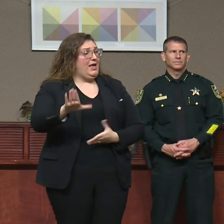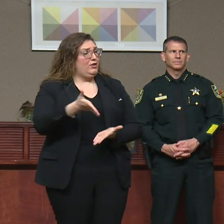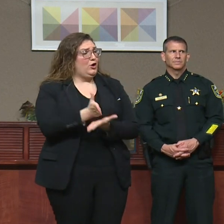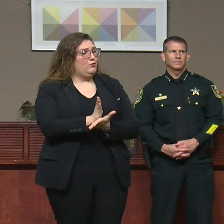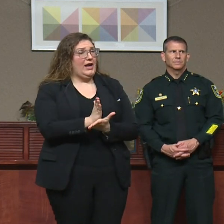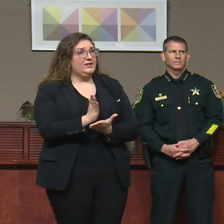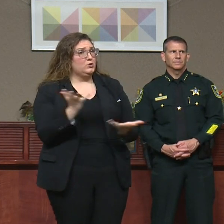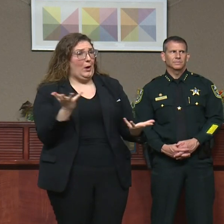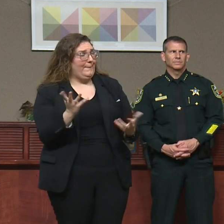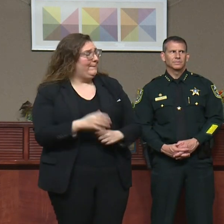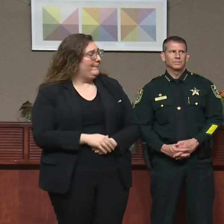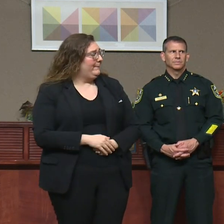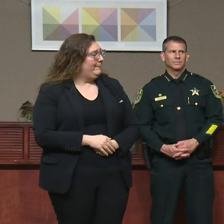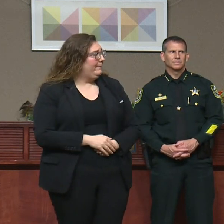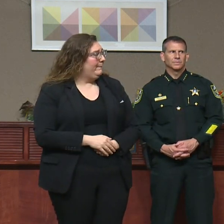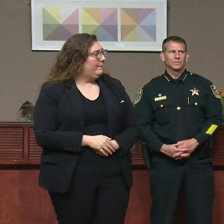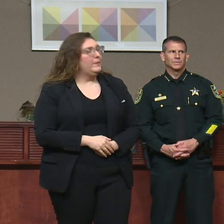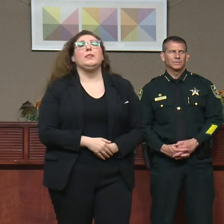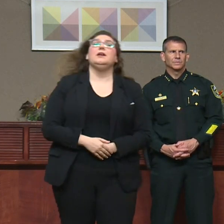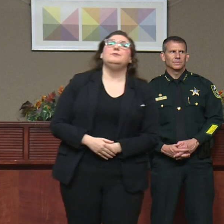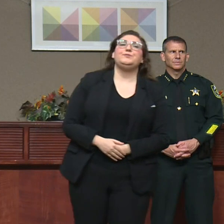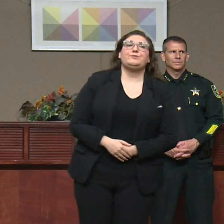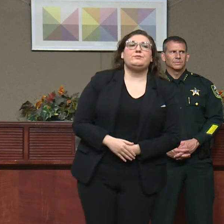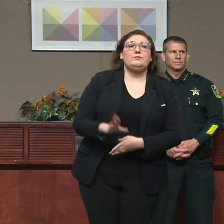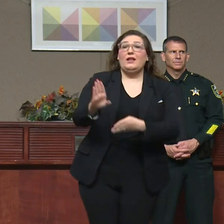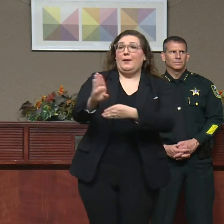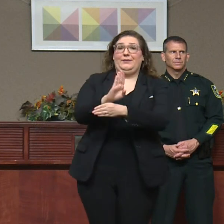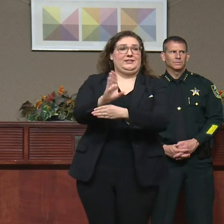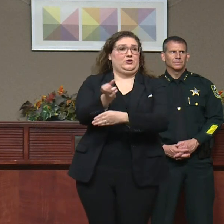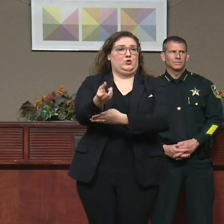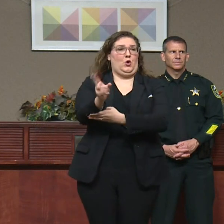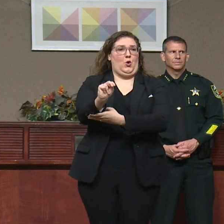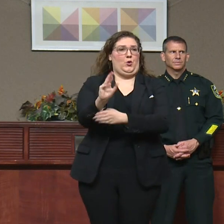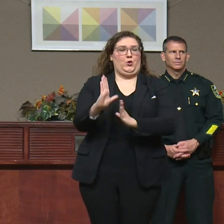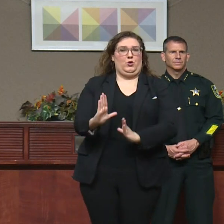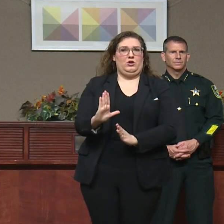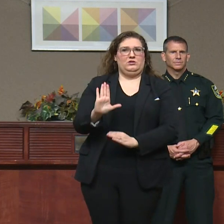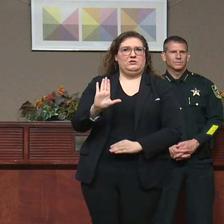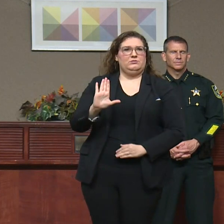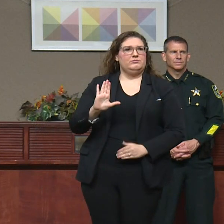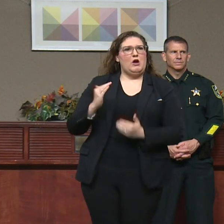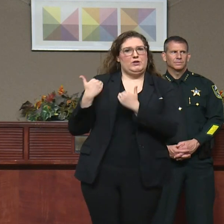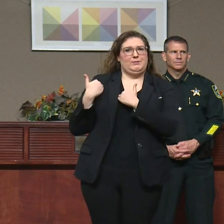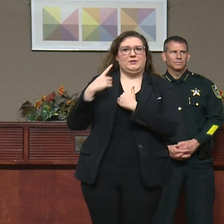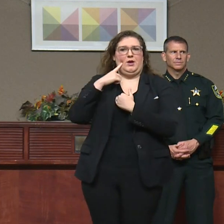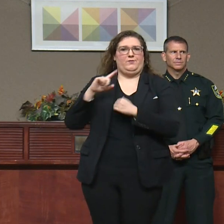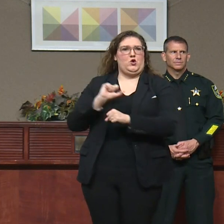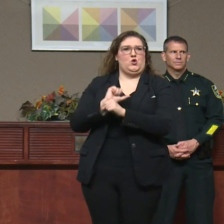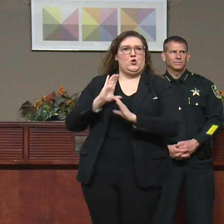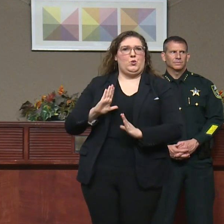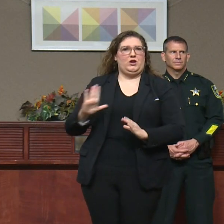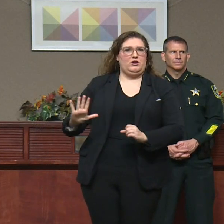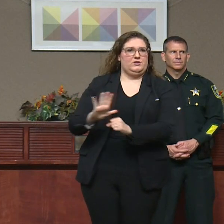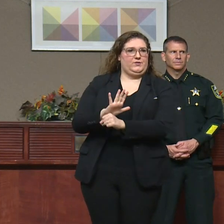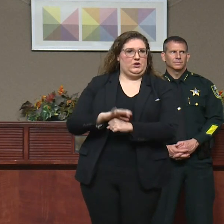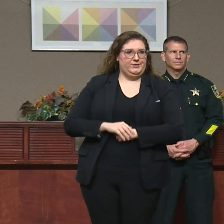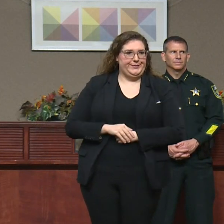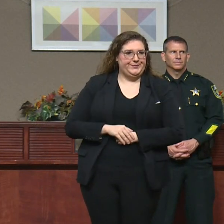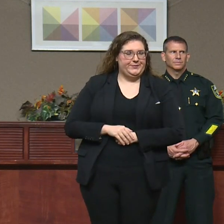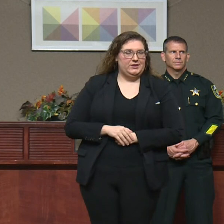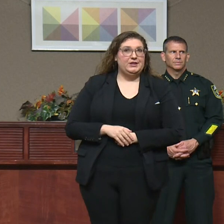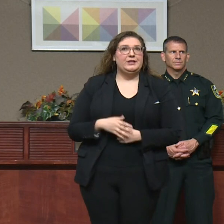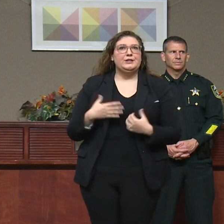servers? The business owners are responsible for their employees in their respective business units. And